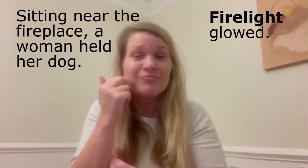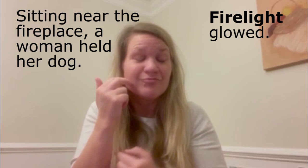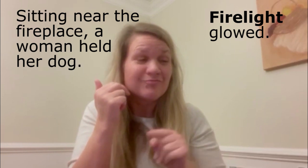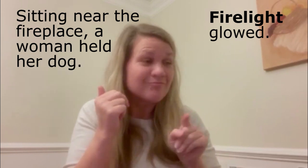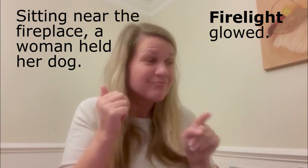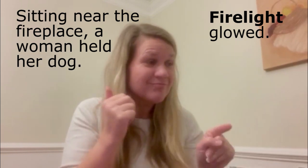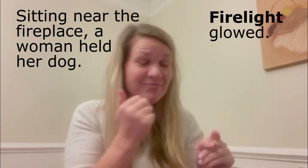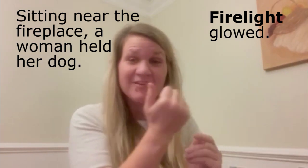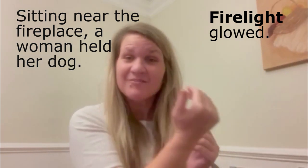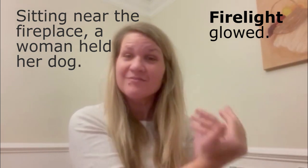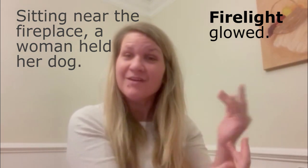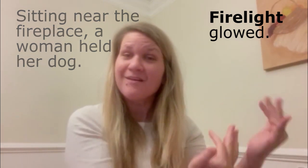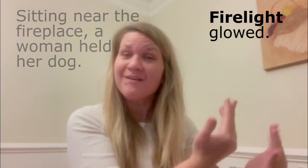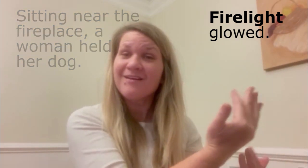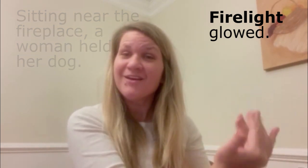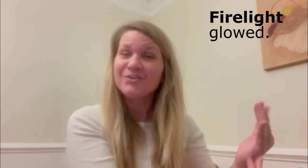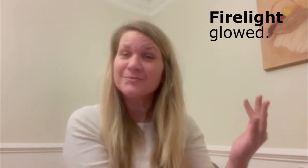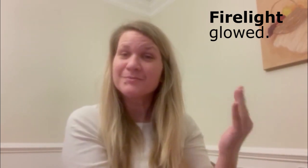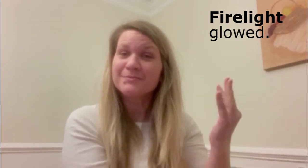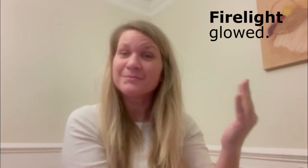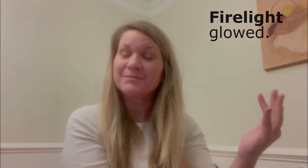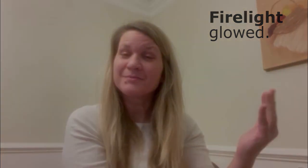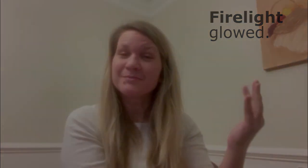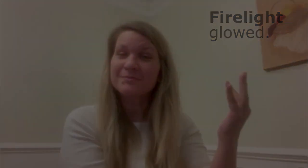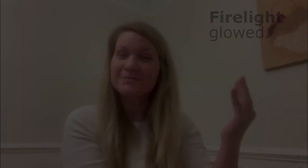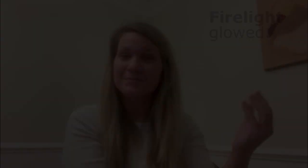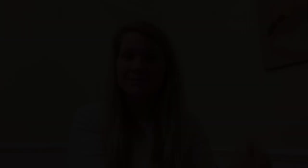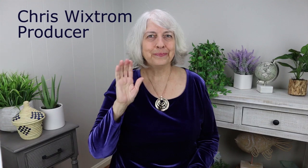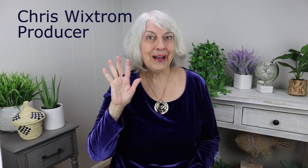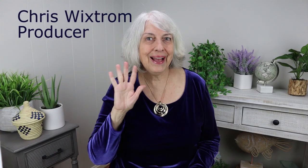face while a fire burns in the fireplace bye